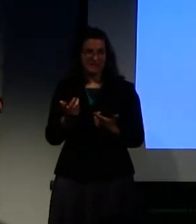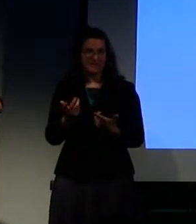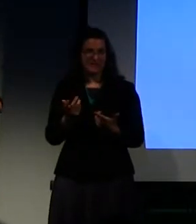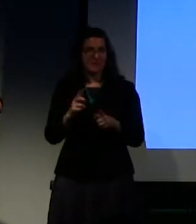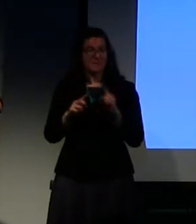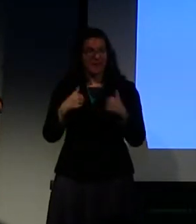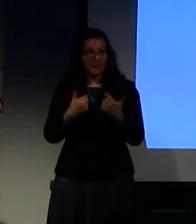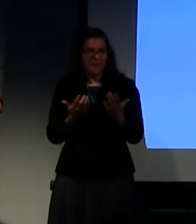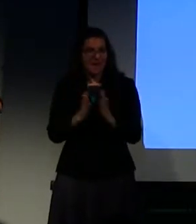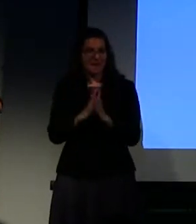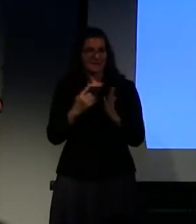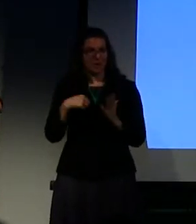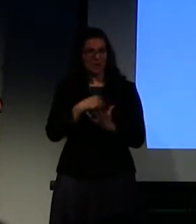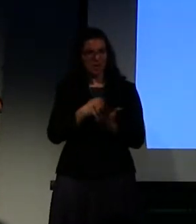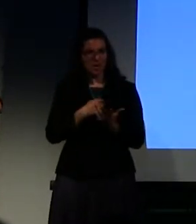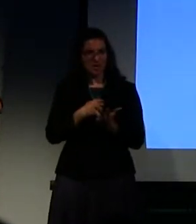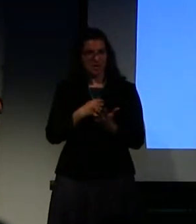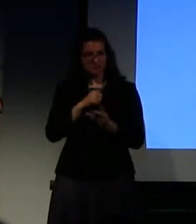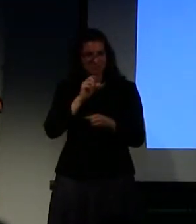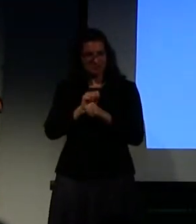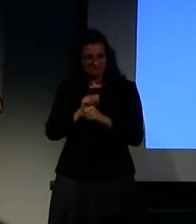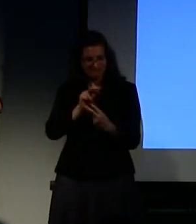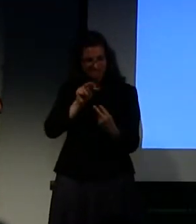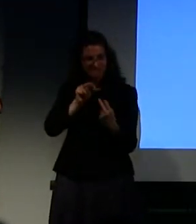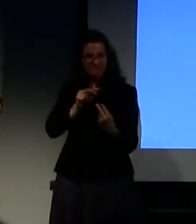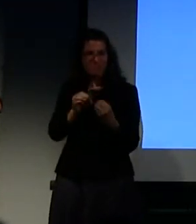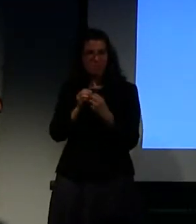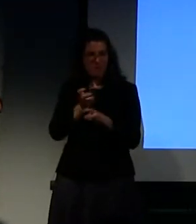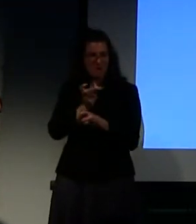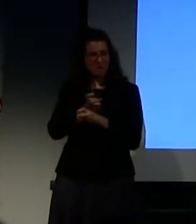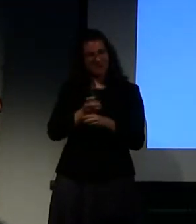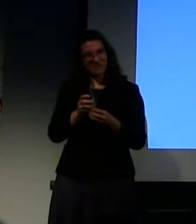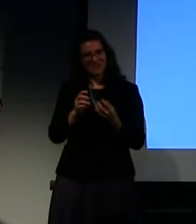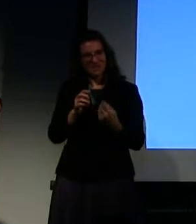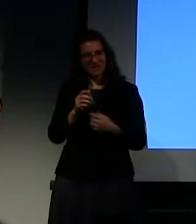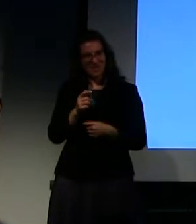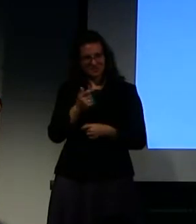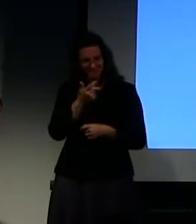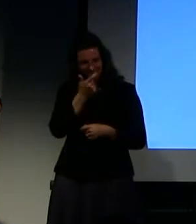harder. Because, and I say this a lot, we're all crazy.